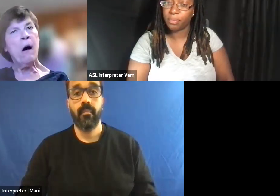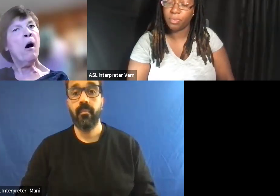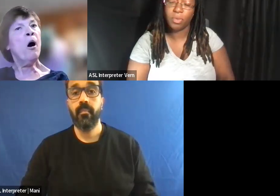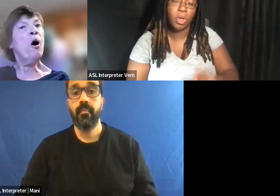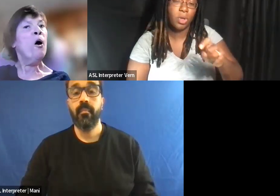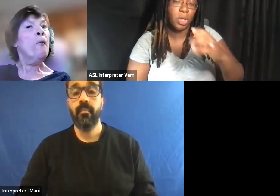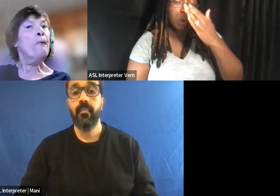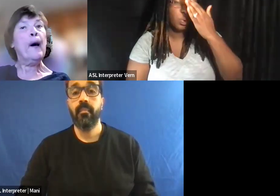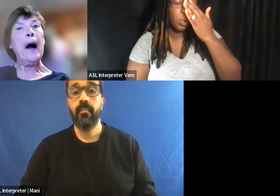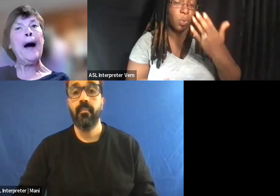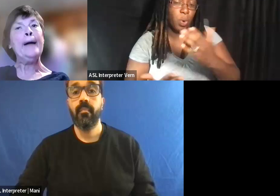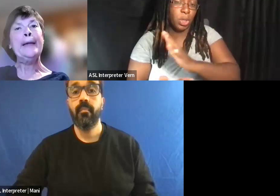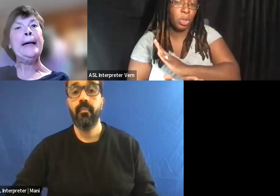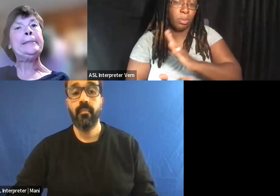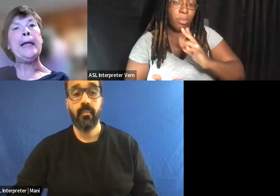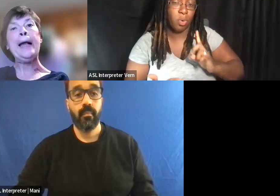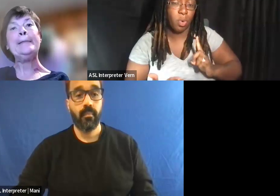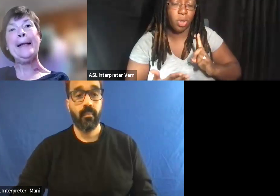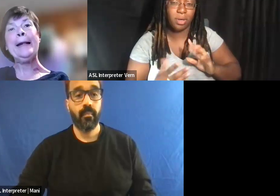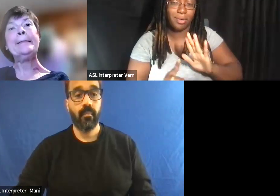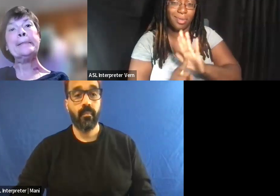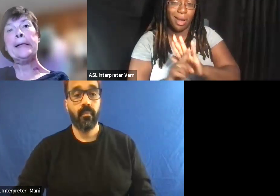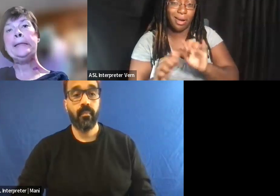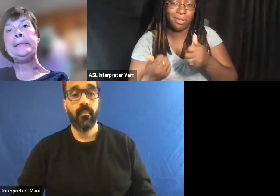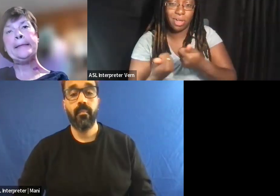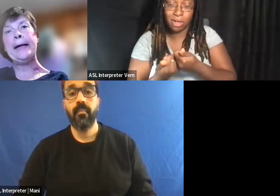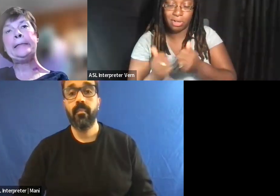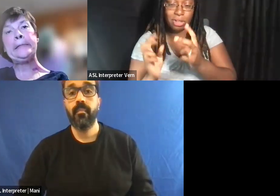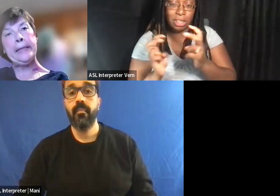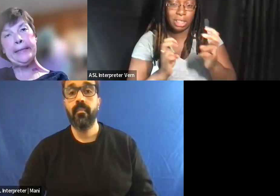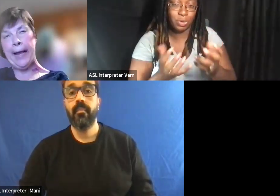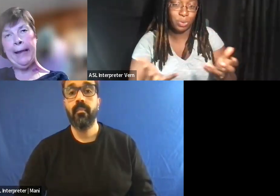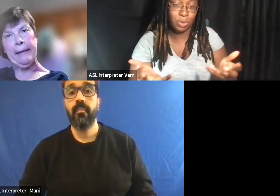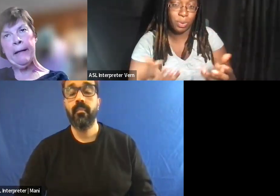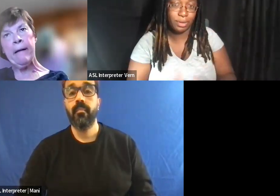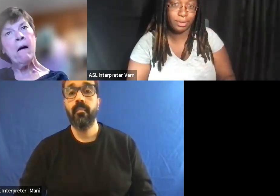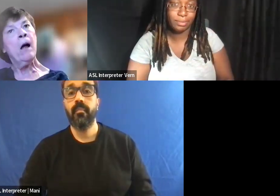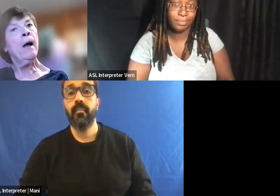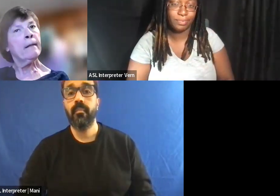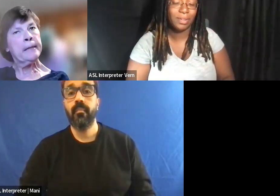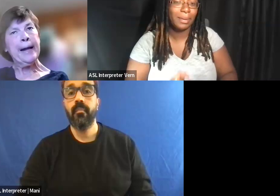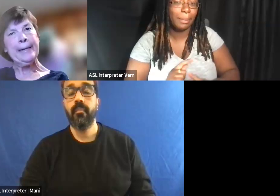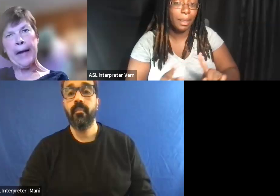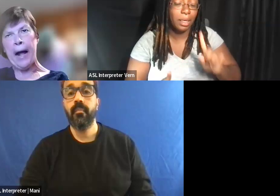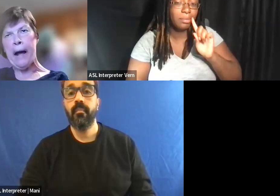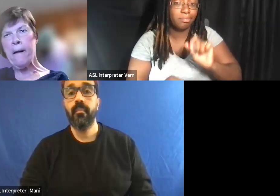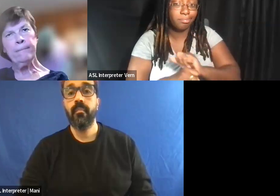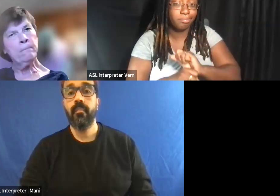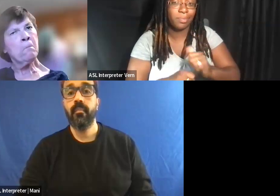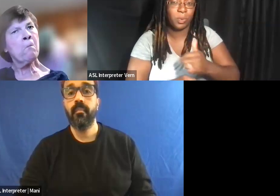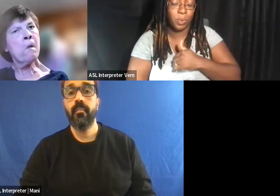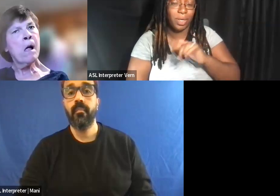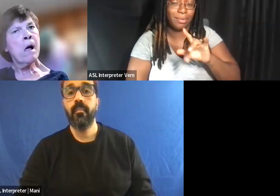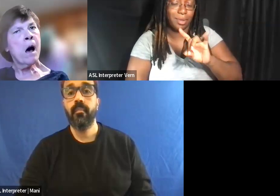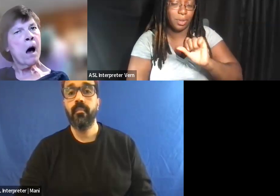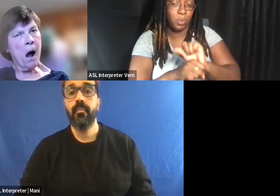decision. But I must say we worked well together. Thank God.